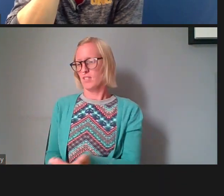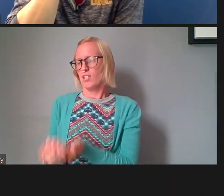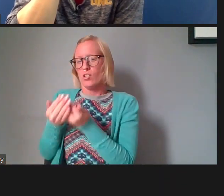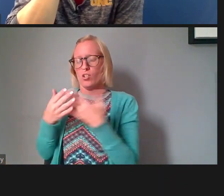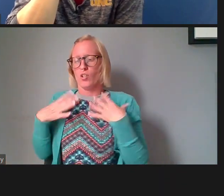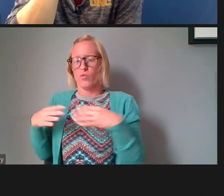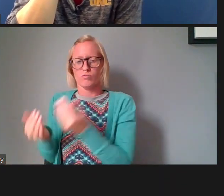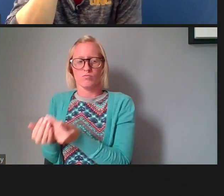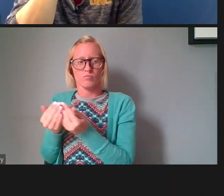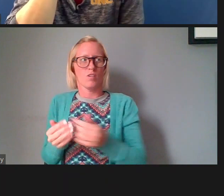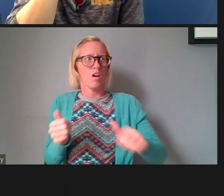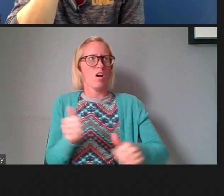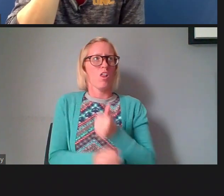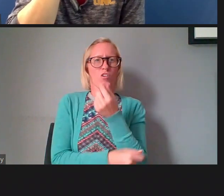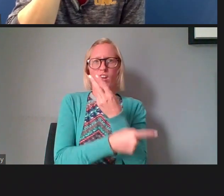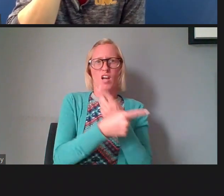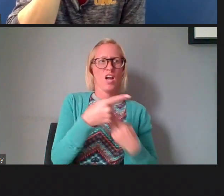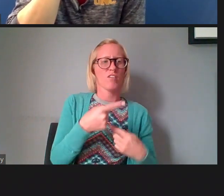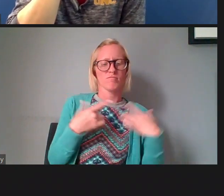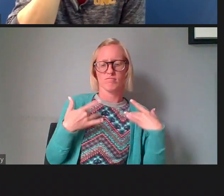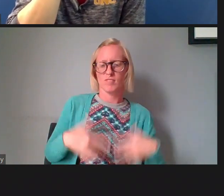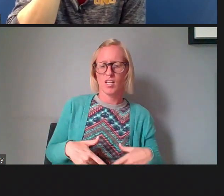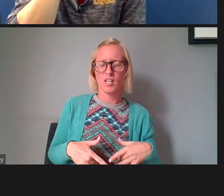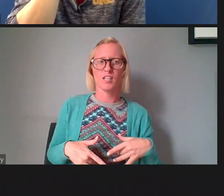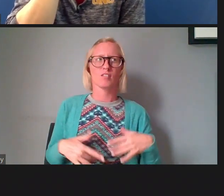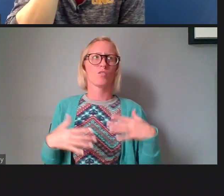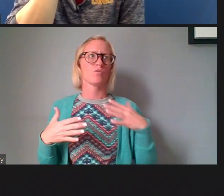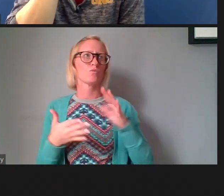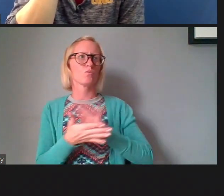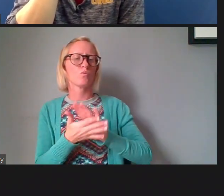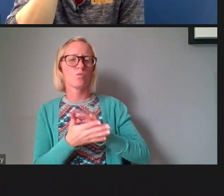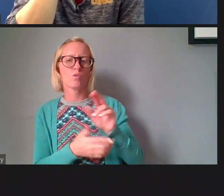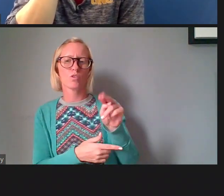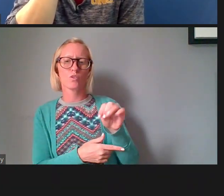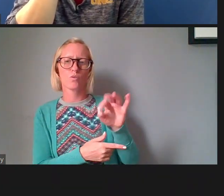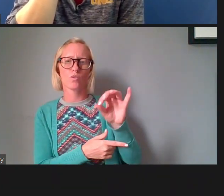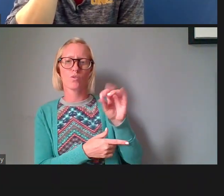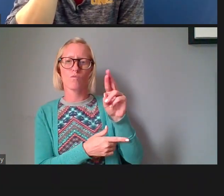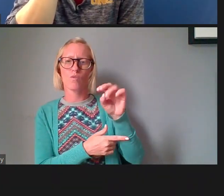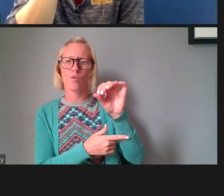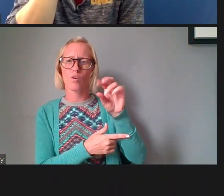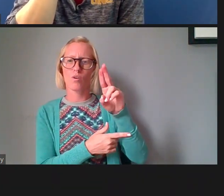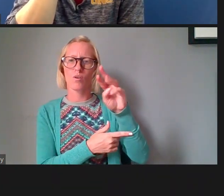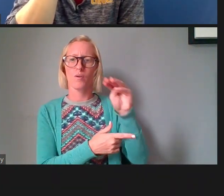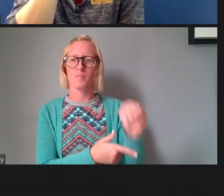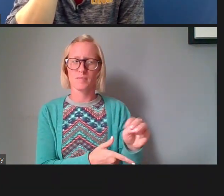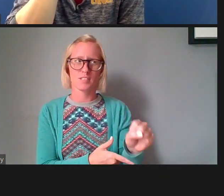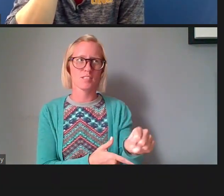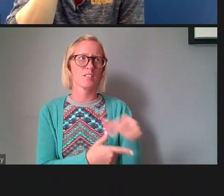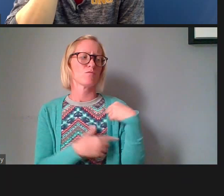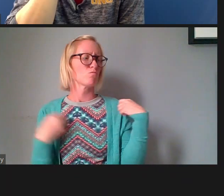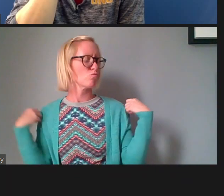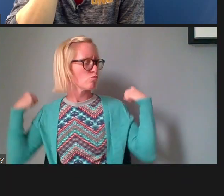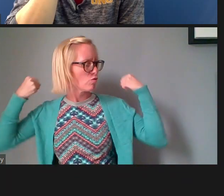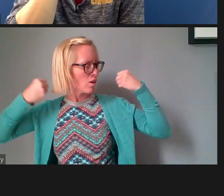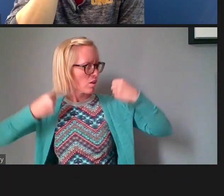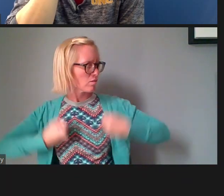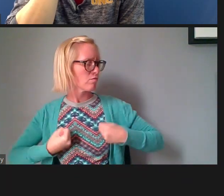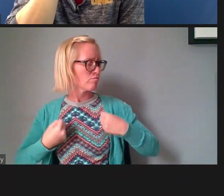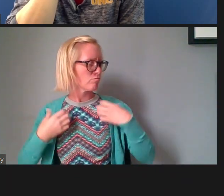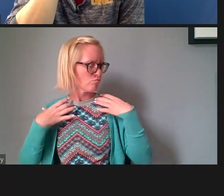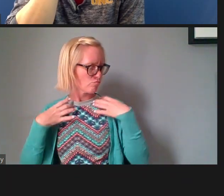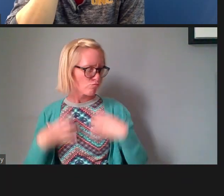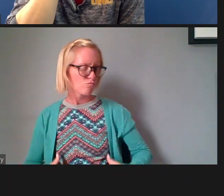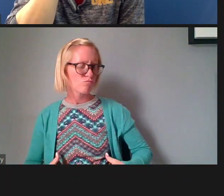less dressed, in school uniforms, gray, blue, fawn, jacketed, or jerseyed. There were